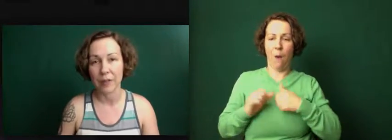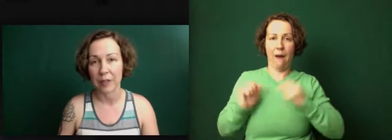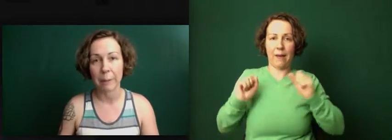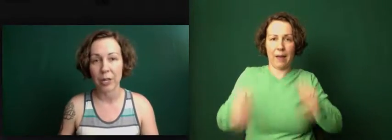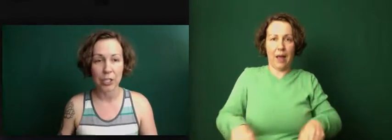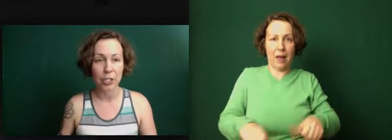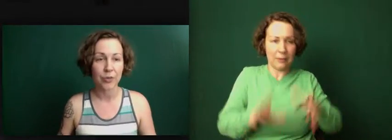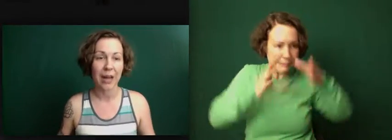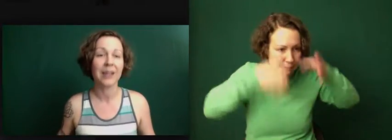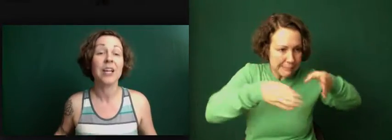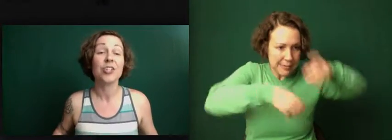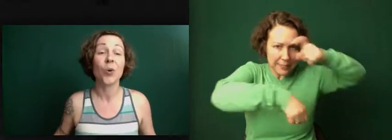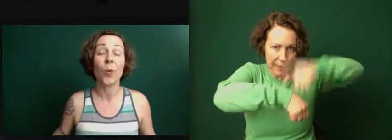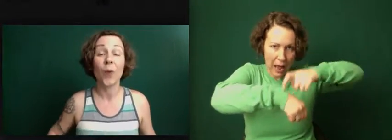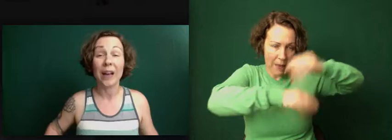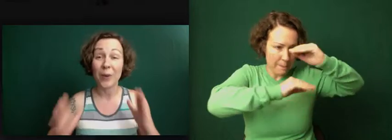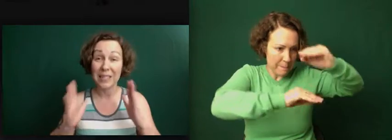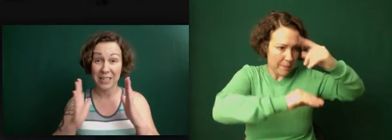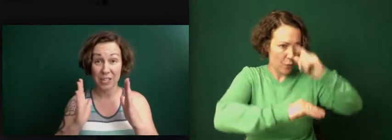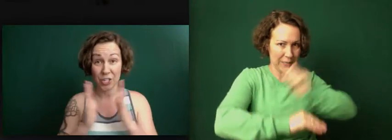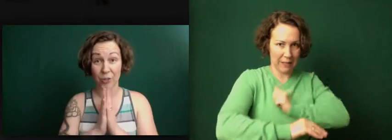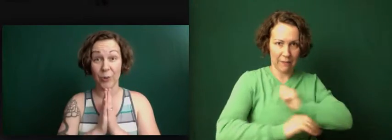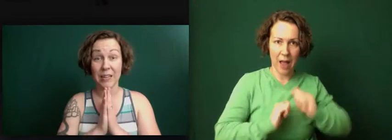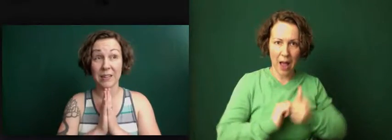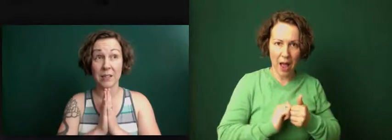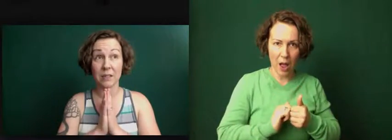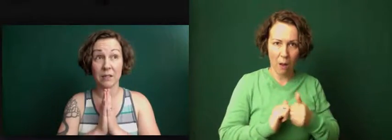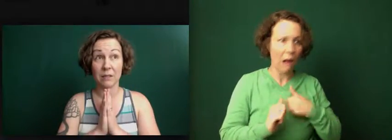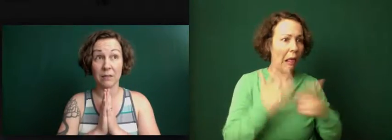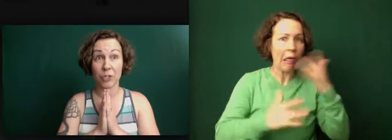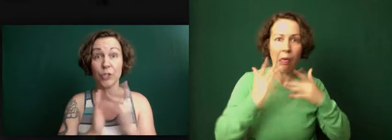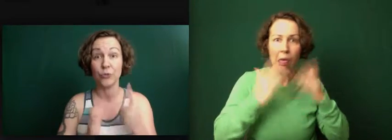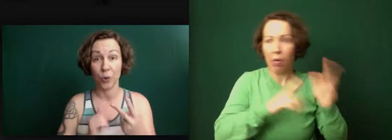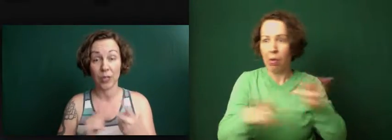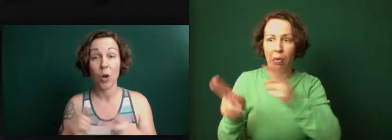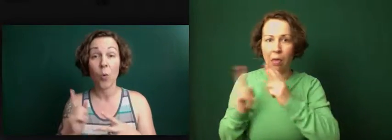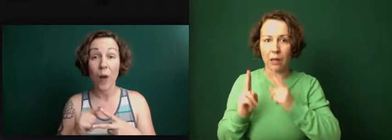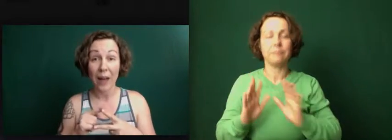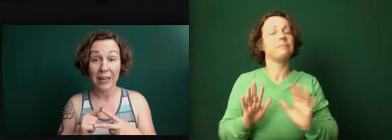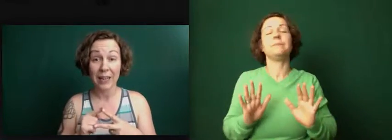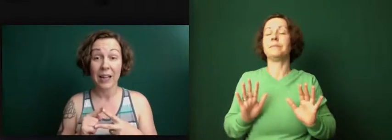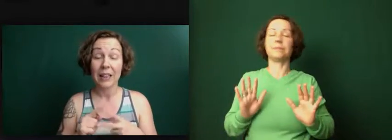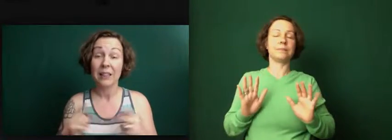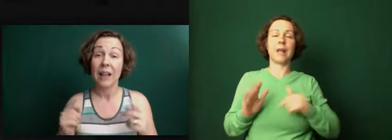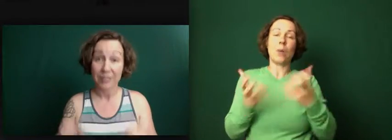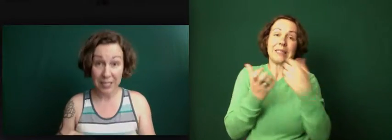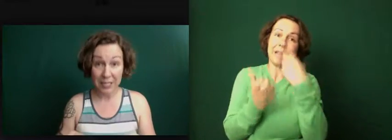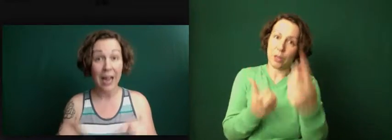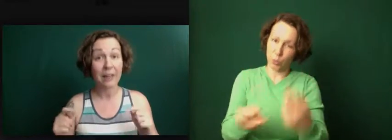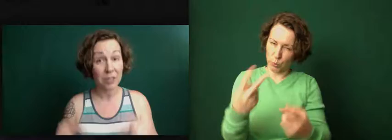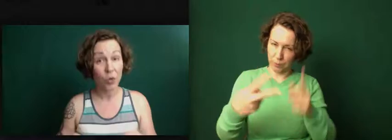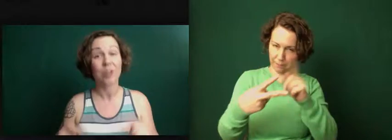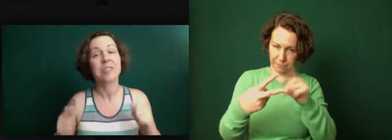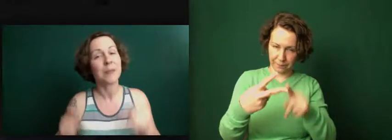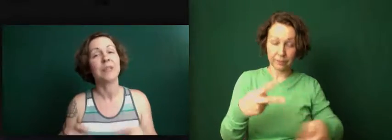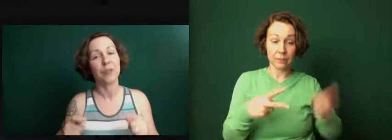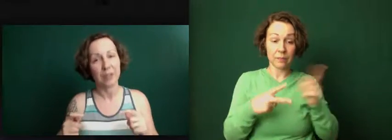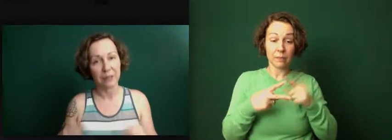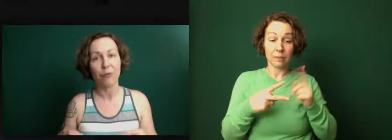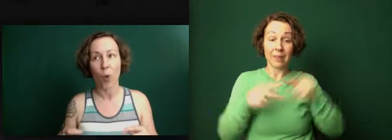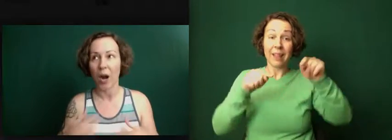for myself? Like, I can barely do that. So what I want to say to you is twofold. 1, I designed this